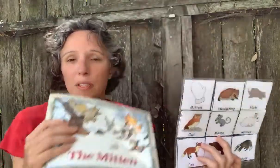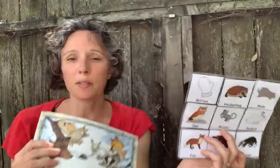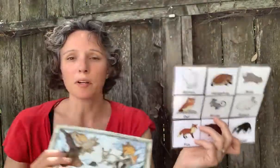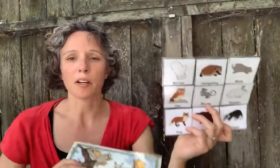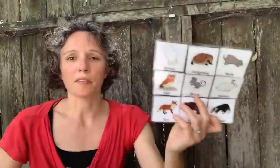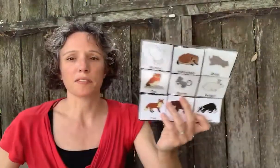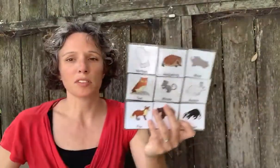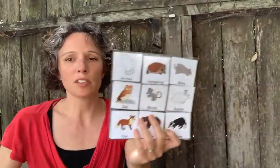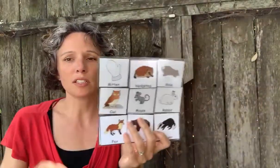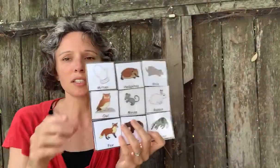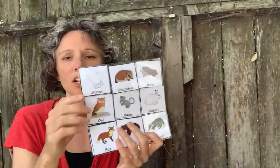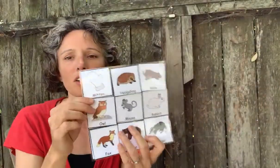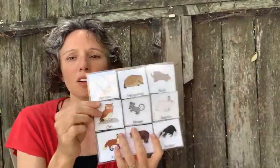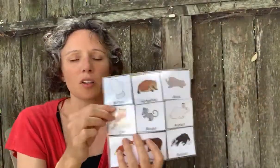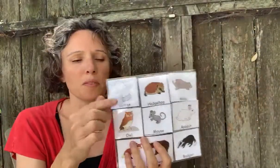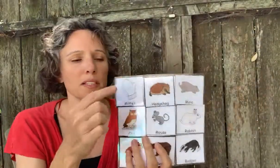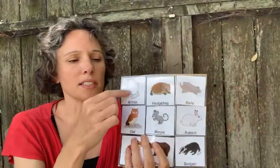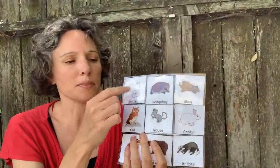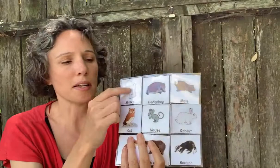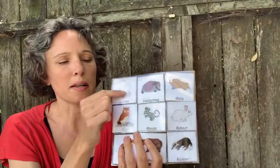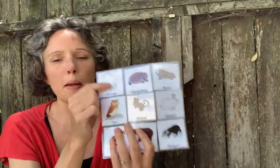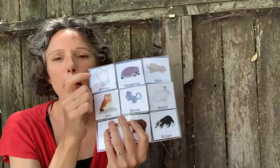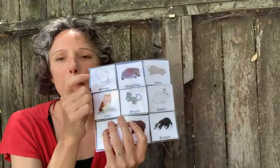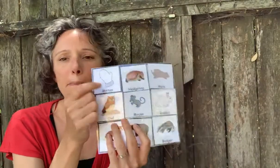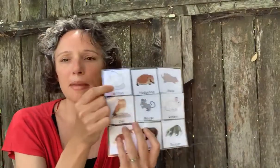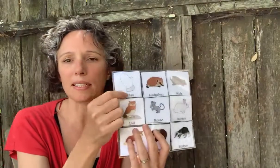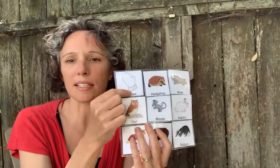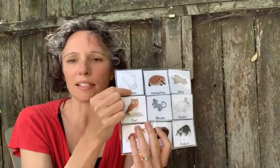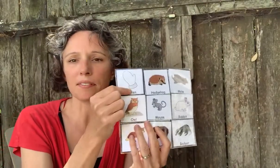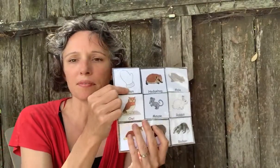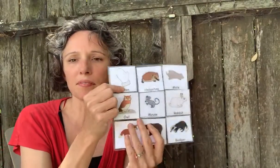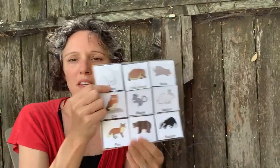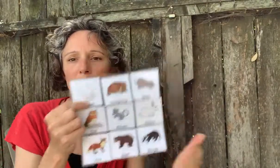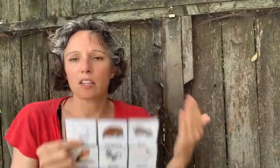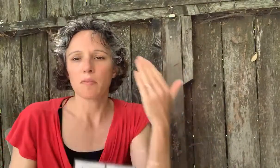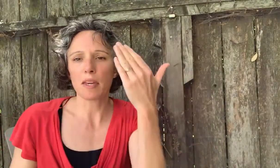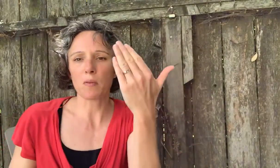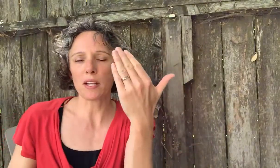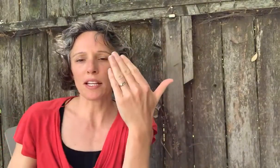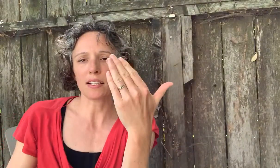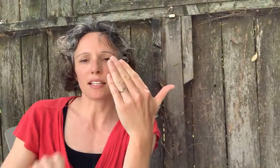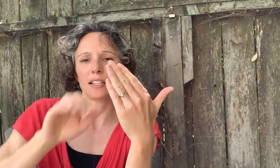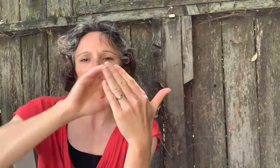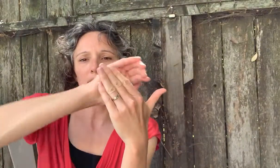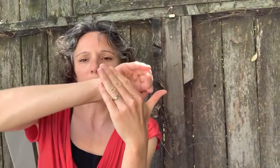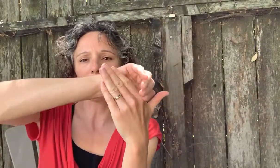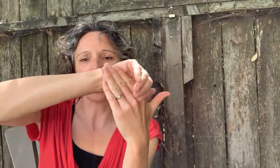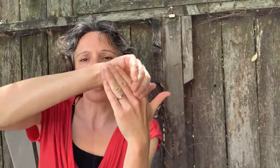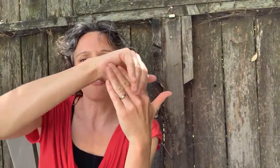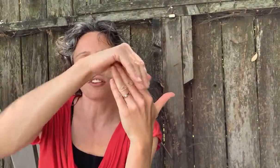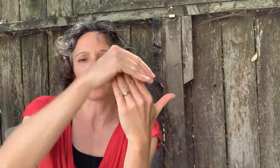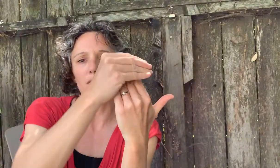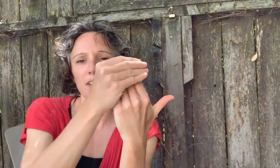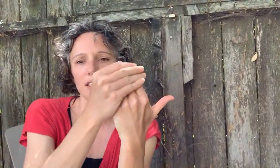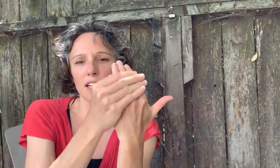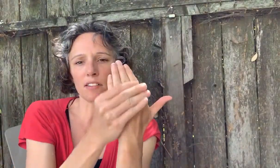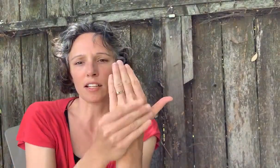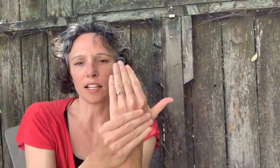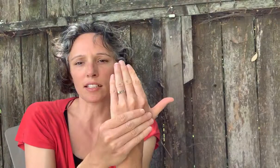book. So let's start with this one, Mitten. Make one hand like this and cover it with the other hand, like